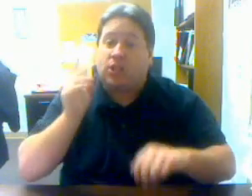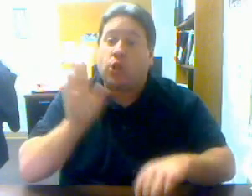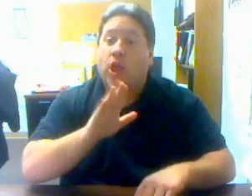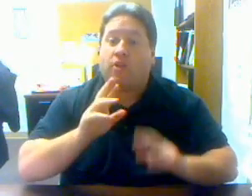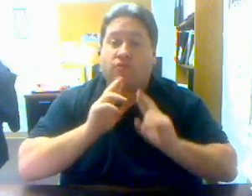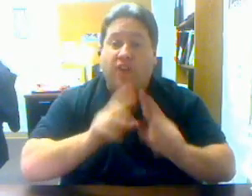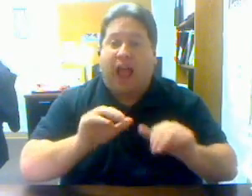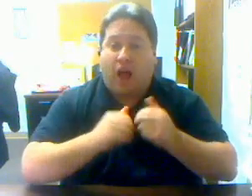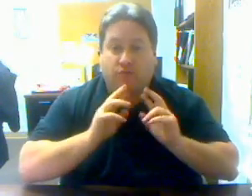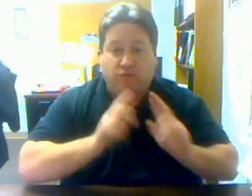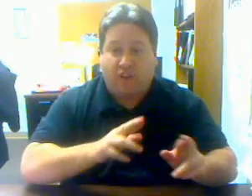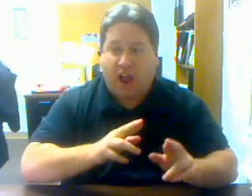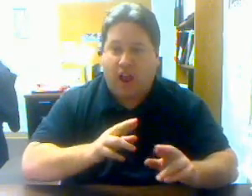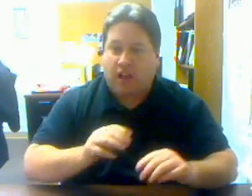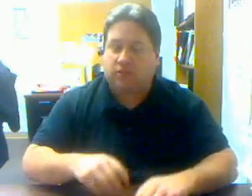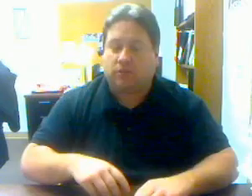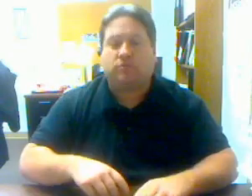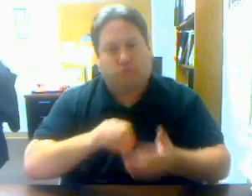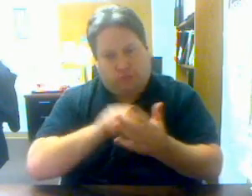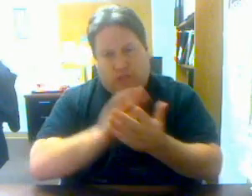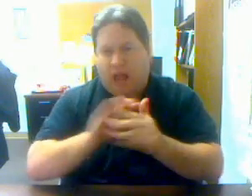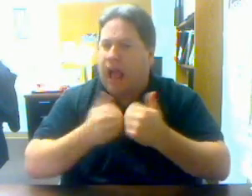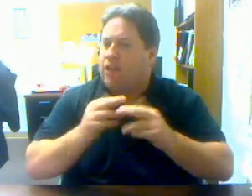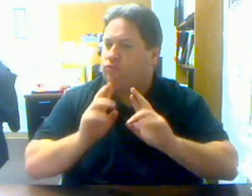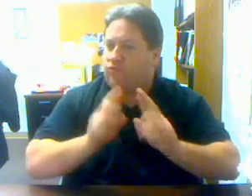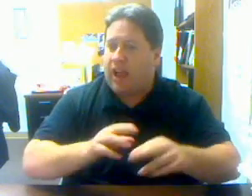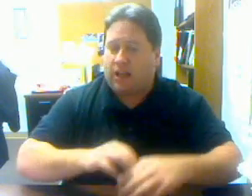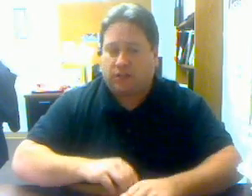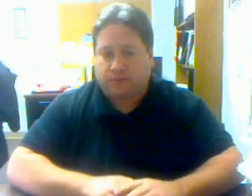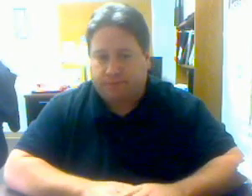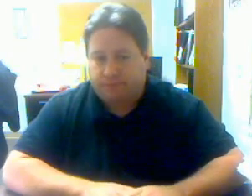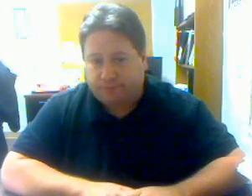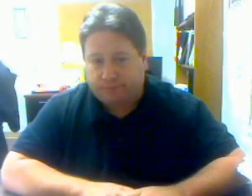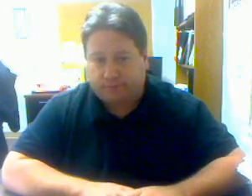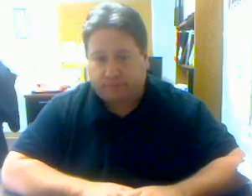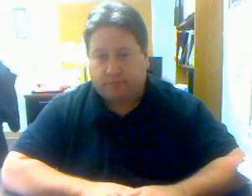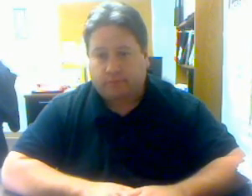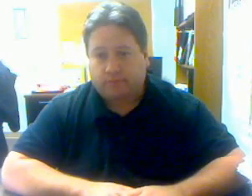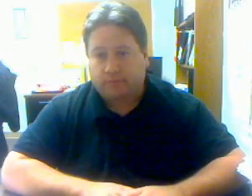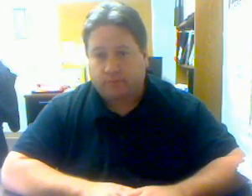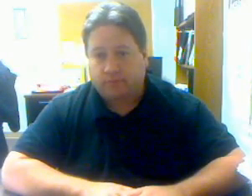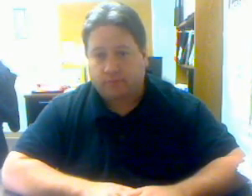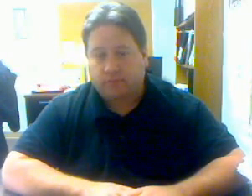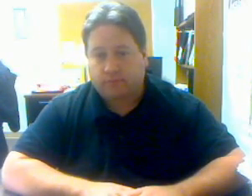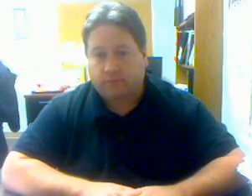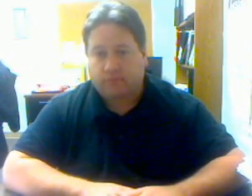Once we've identified behaviors that we're going to target in the plan, because behavior is everything that we